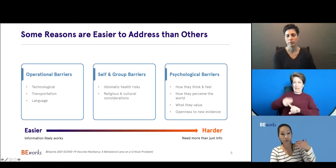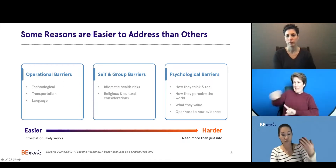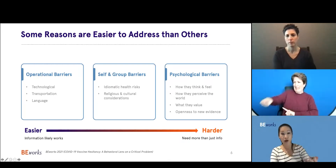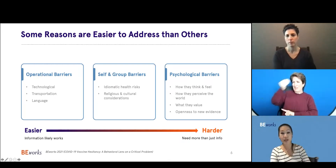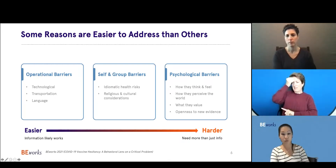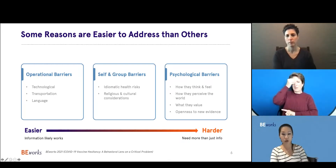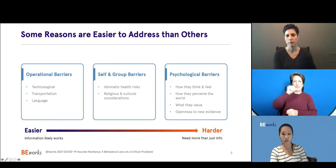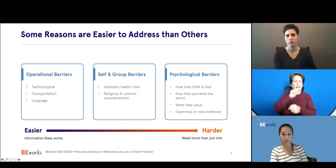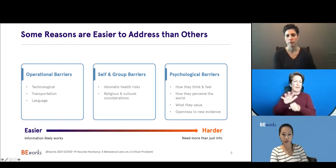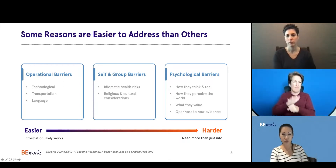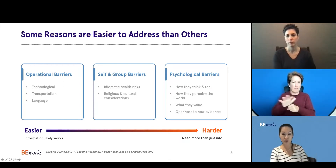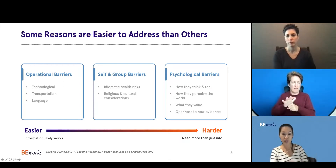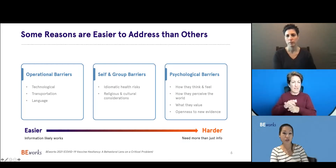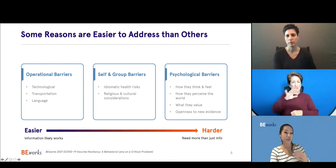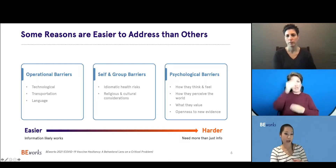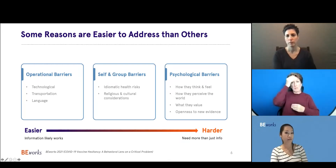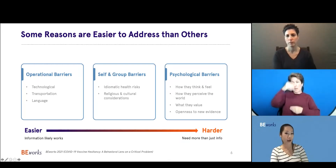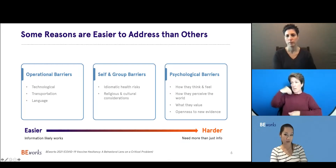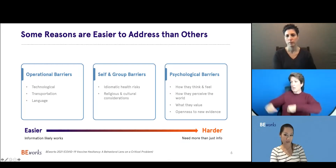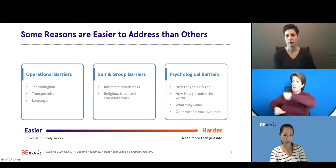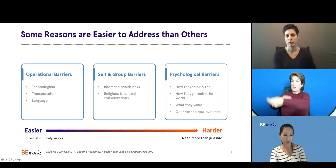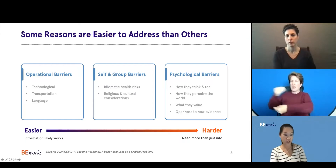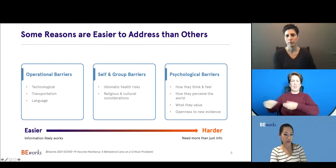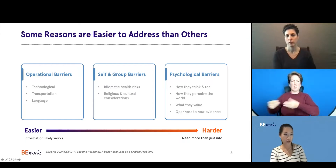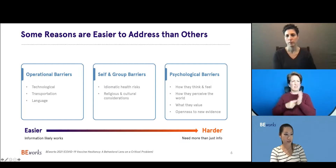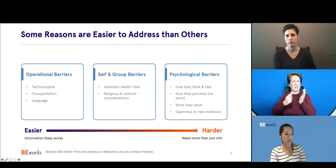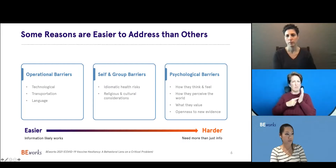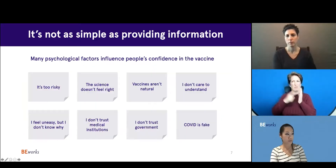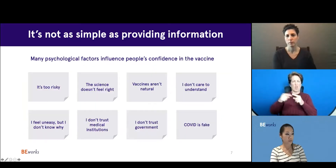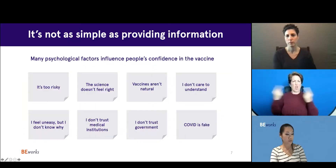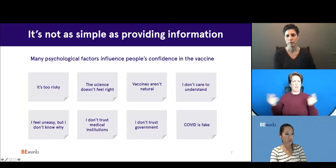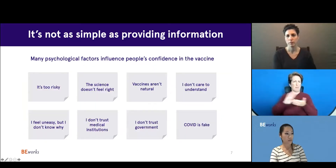times providing more information can actually backfire in those situations.